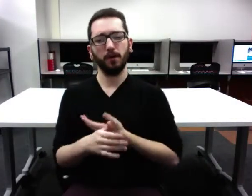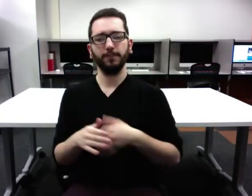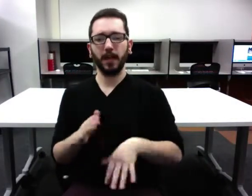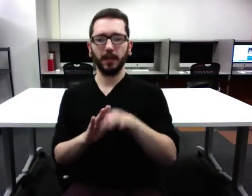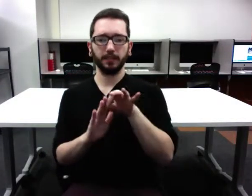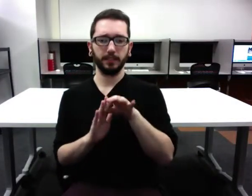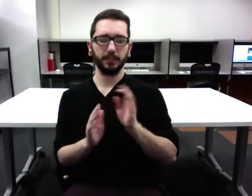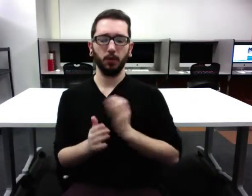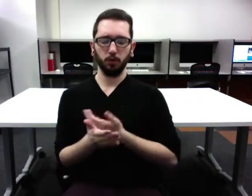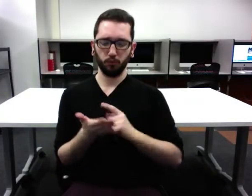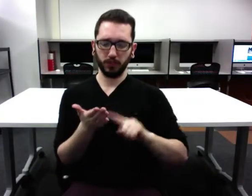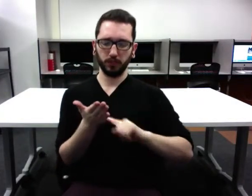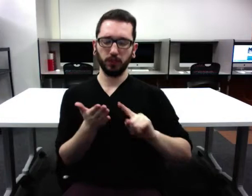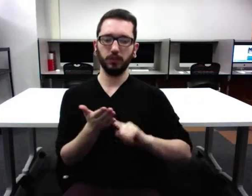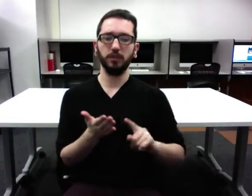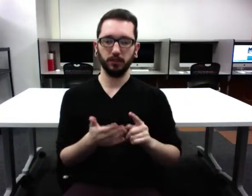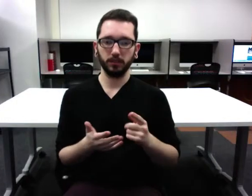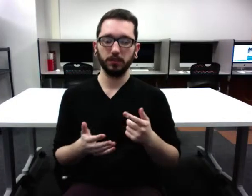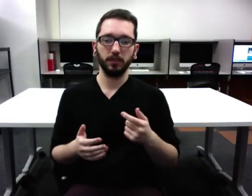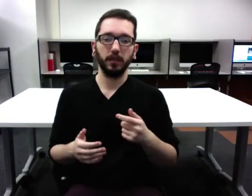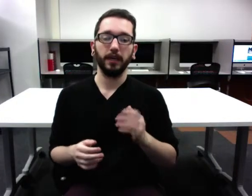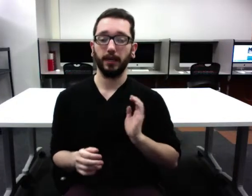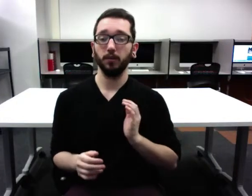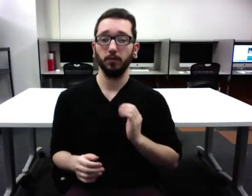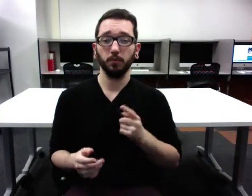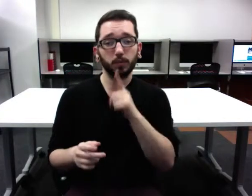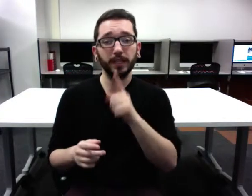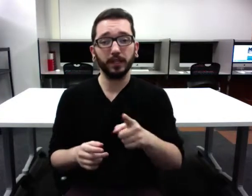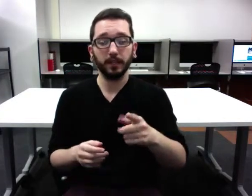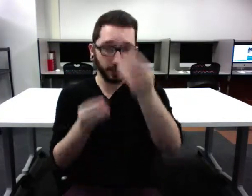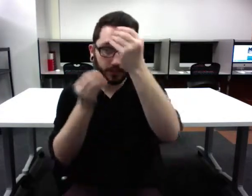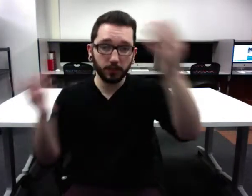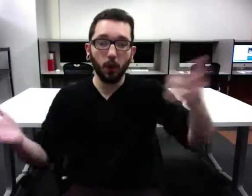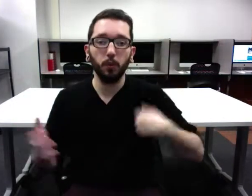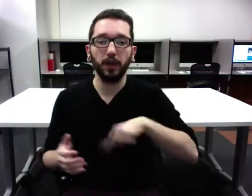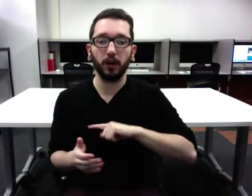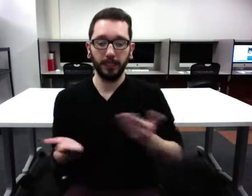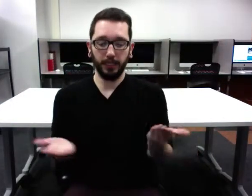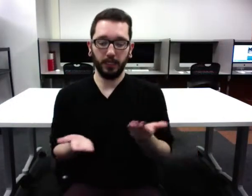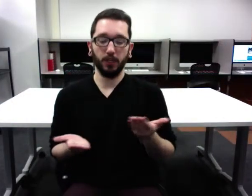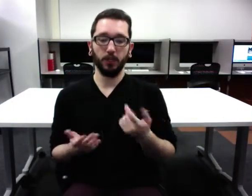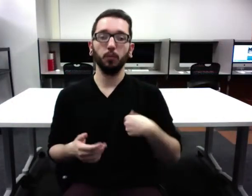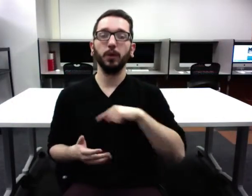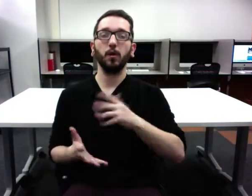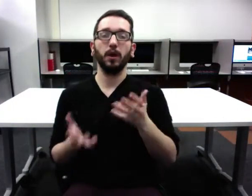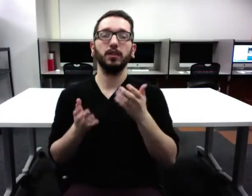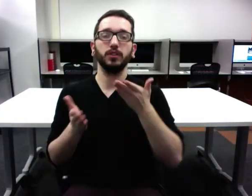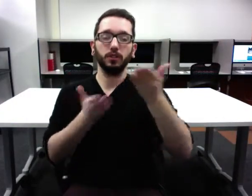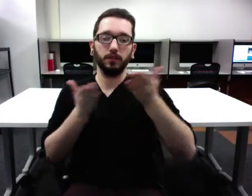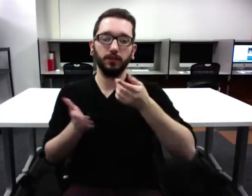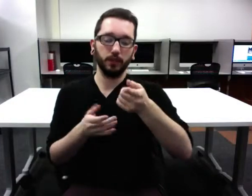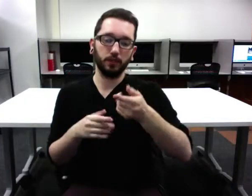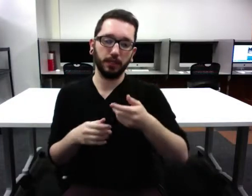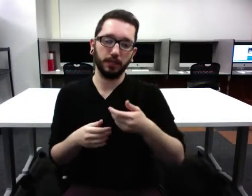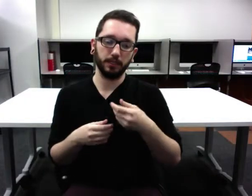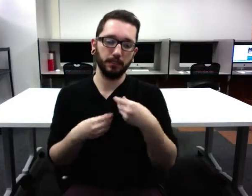is there. We are working on your behalf. We're there to serve you, and our goal is to provide you with information. So I'm